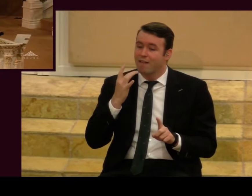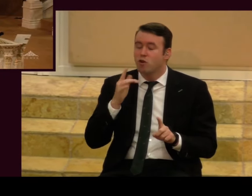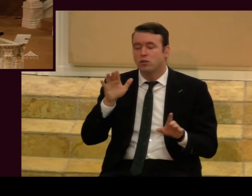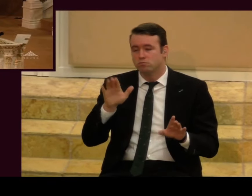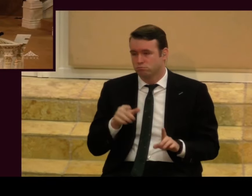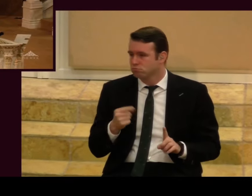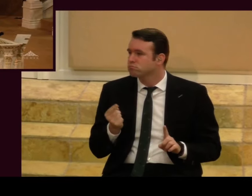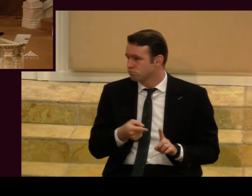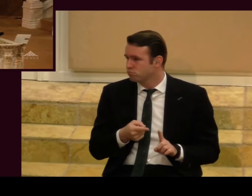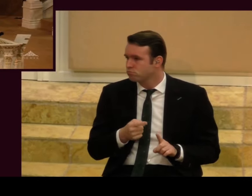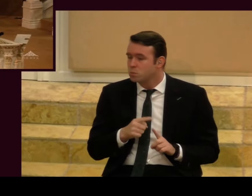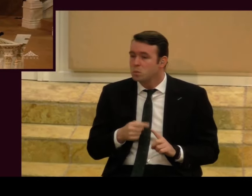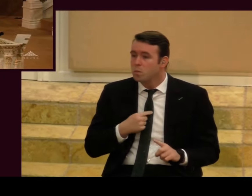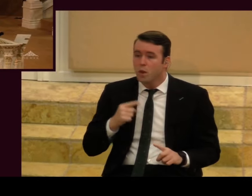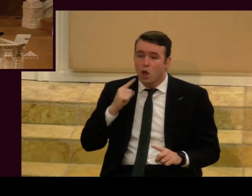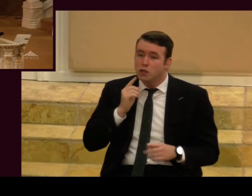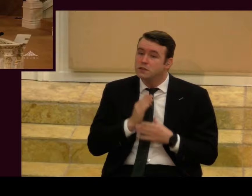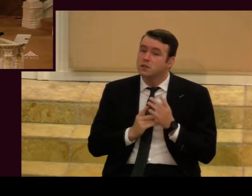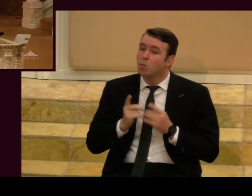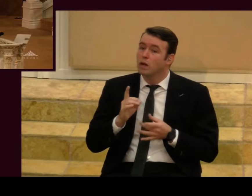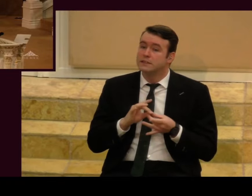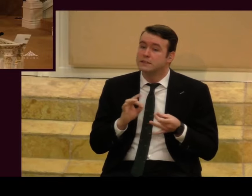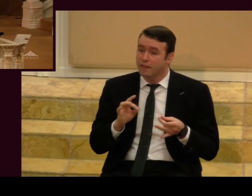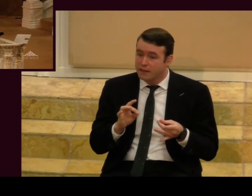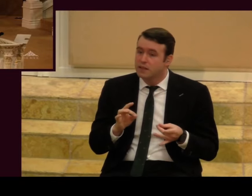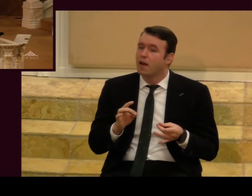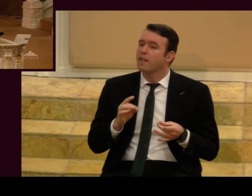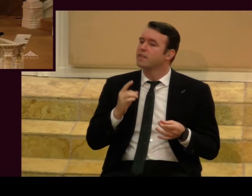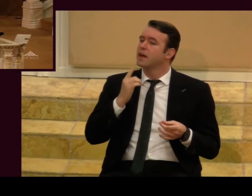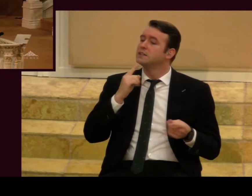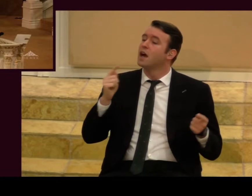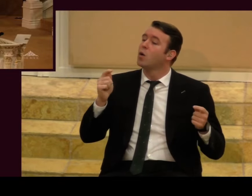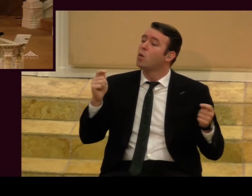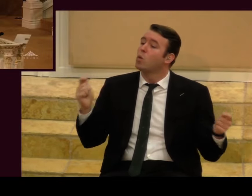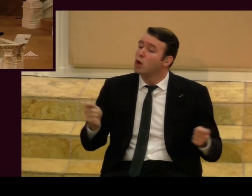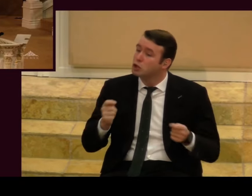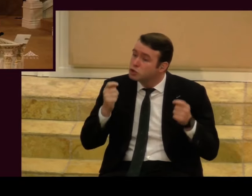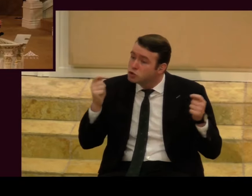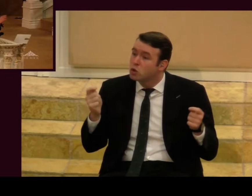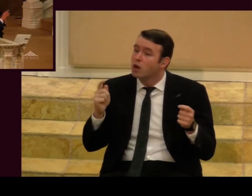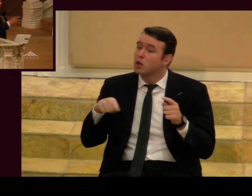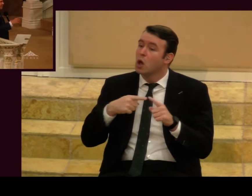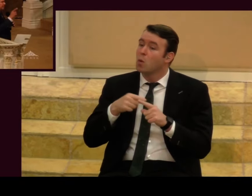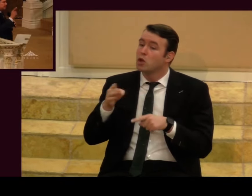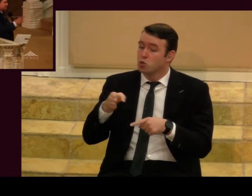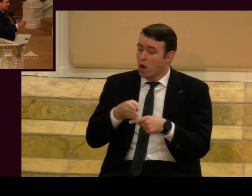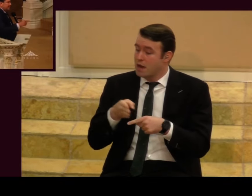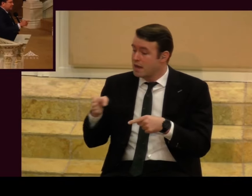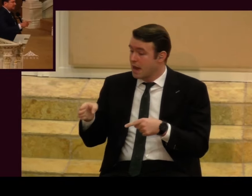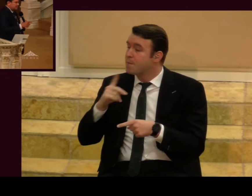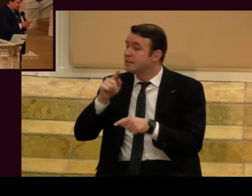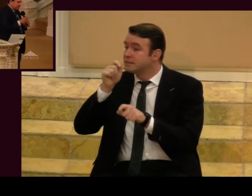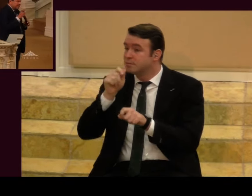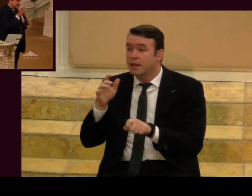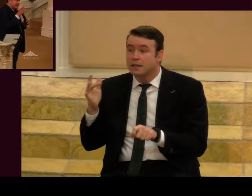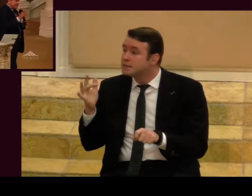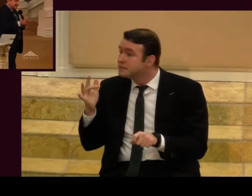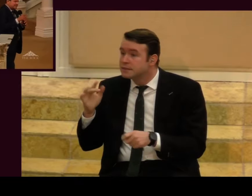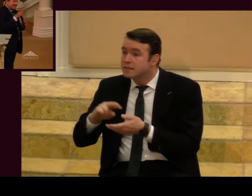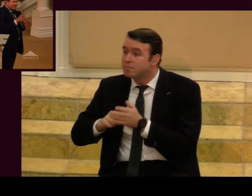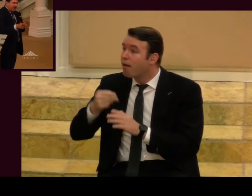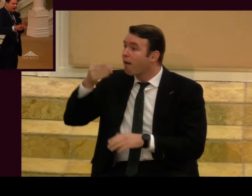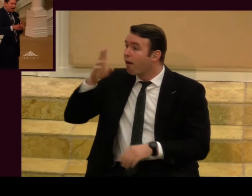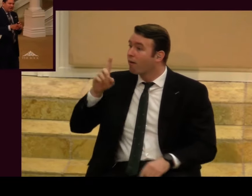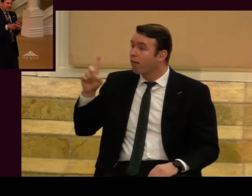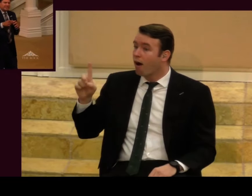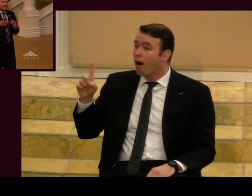California. Amen. But I heard somebody say this. They said, rejoice when your neighbor is blessed, because that